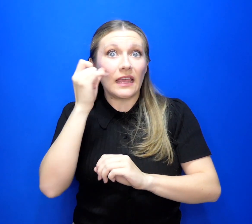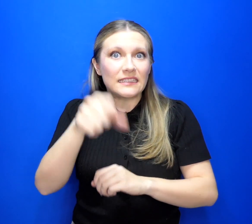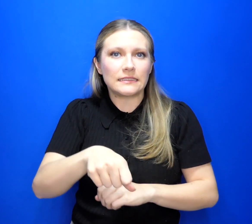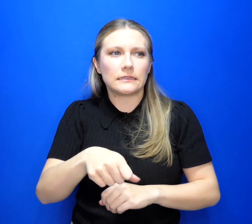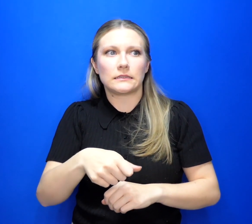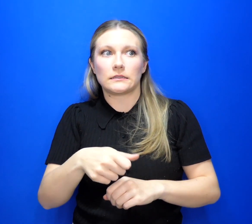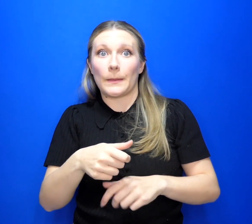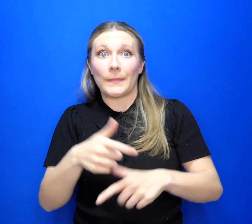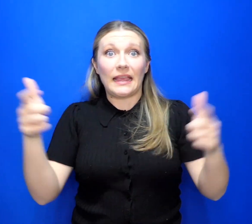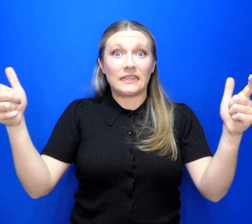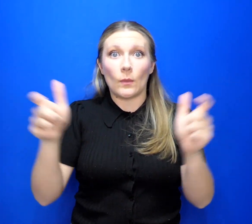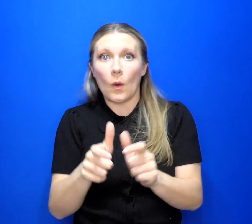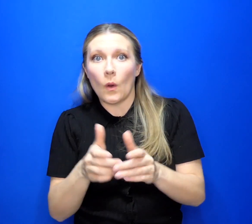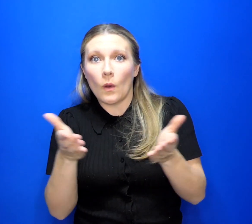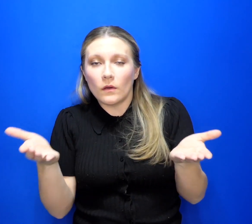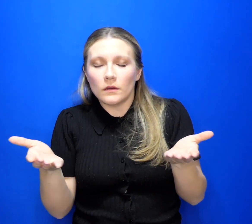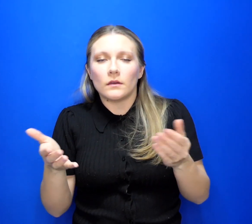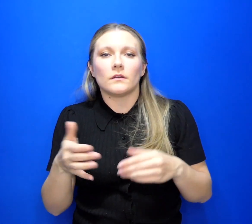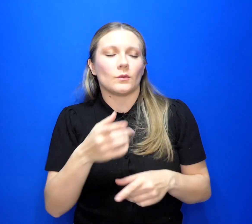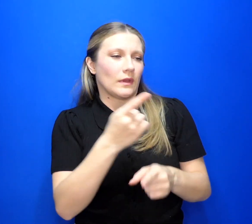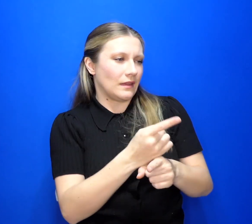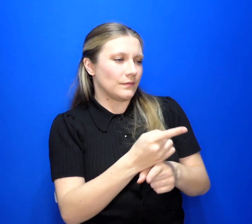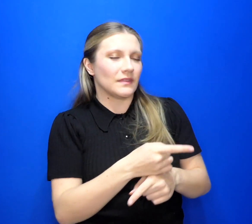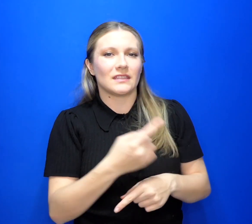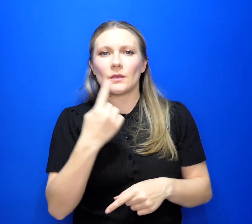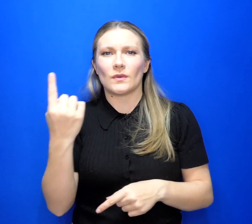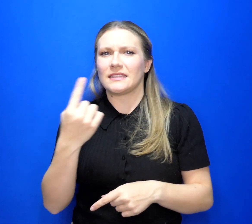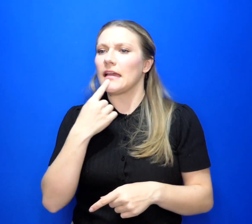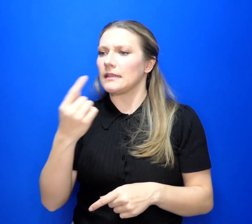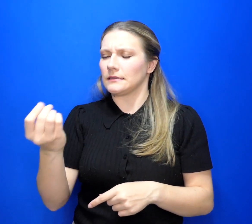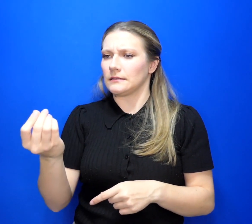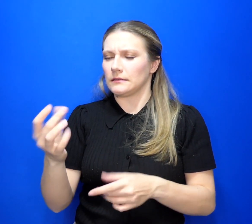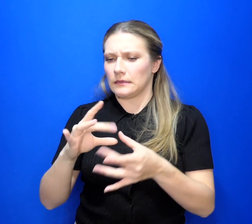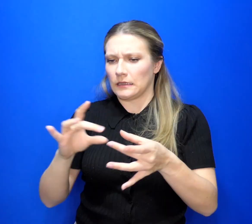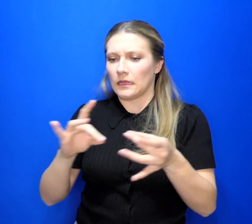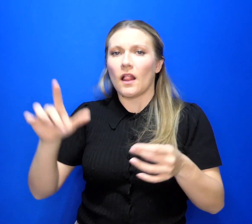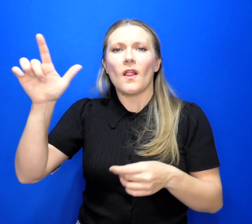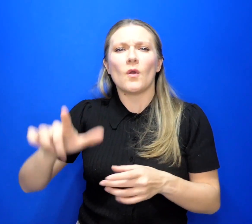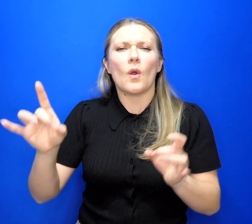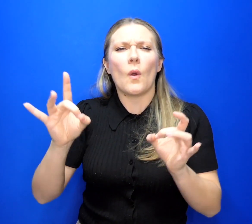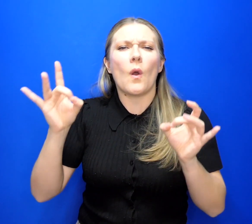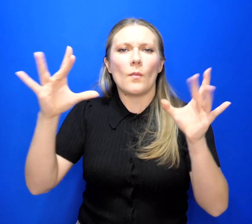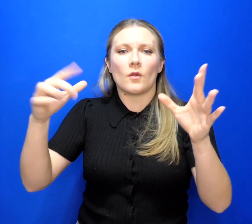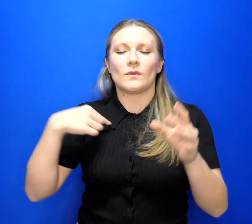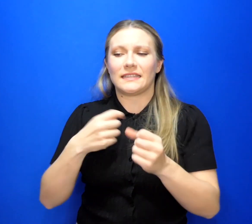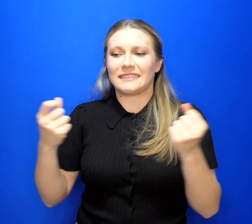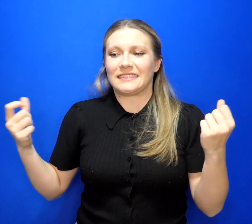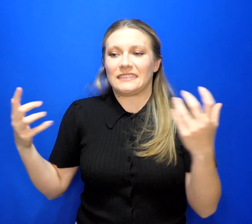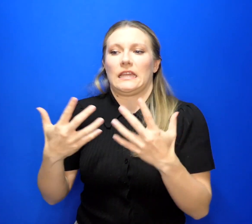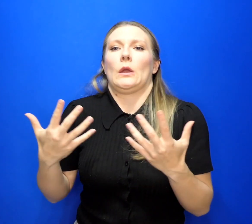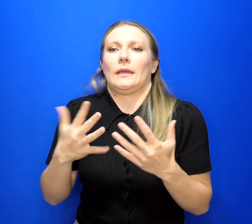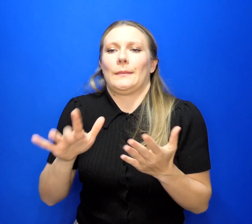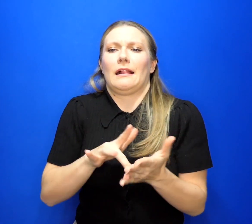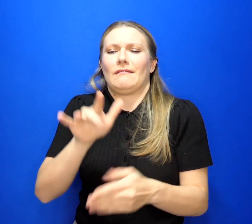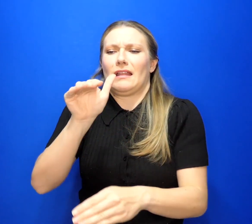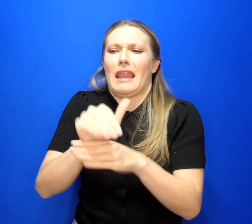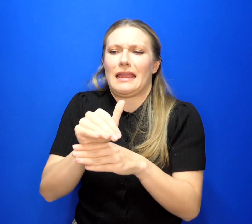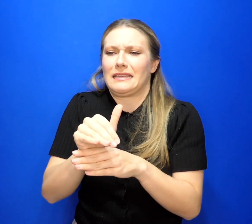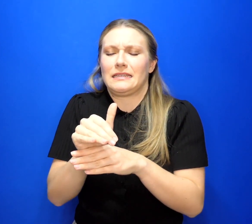is. This person says the lows were horrible, and we had a scary middle of the night, barely conscious 32 blood